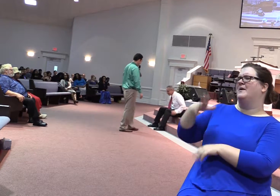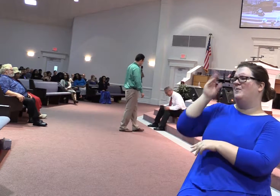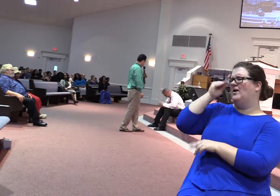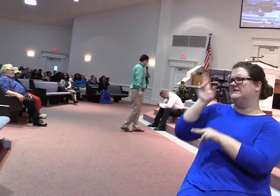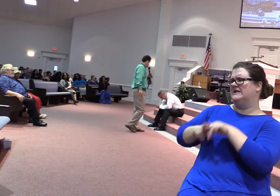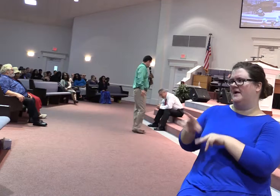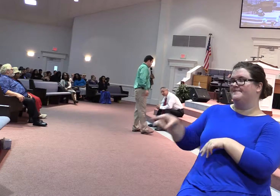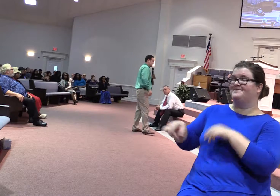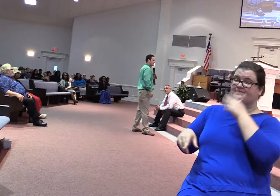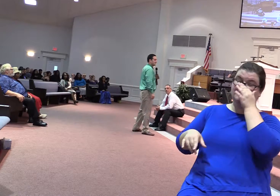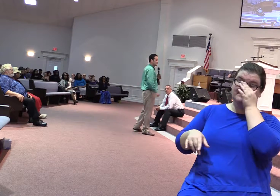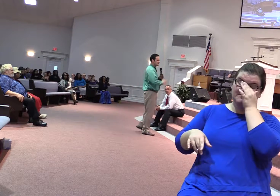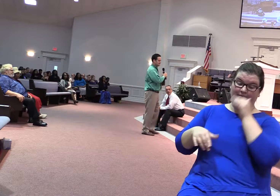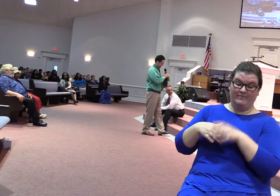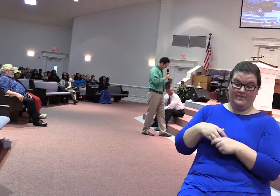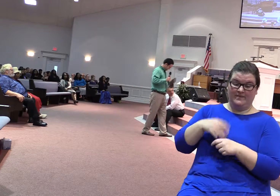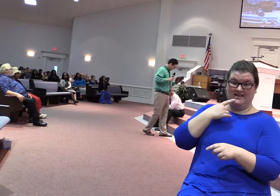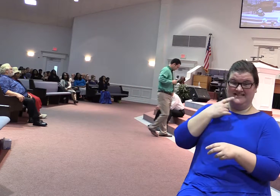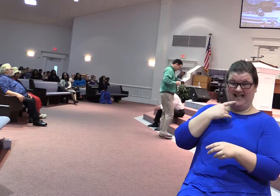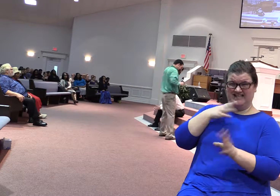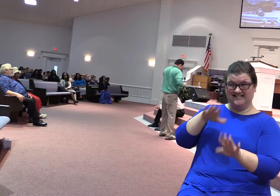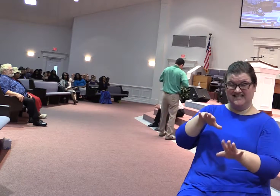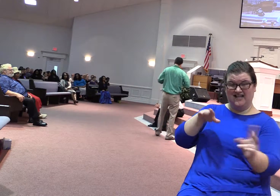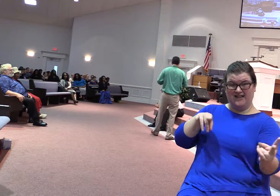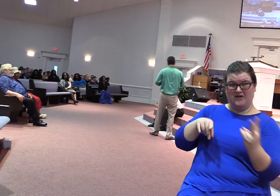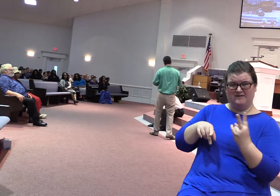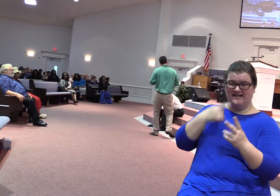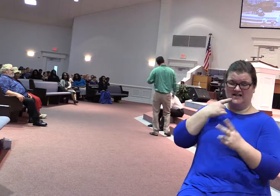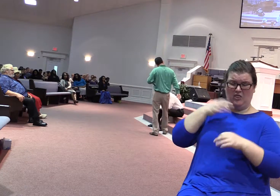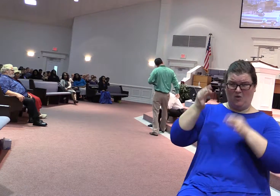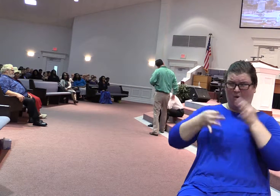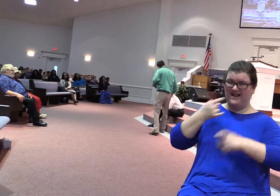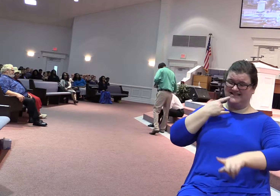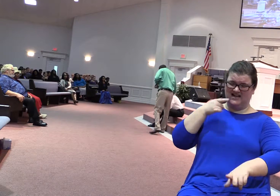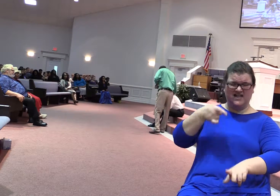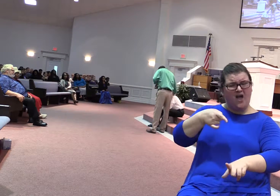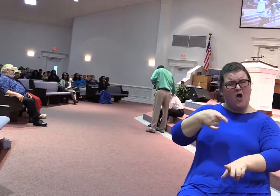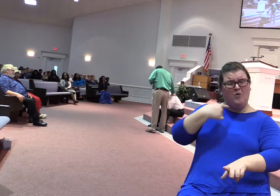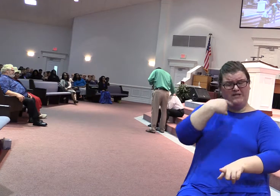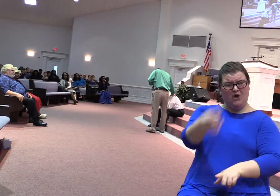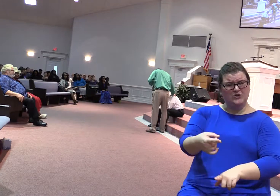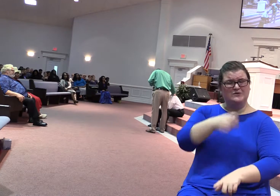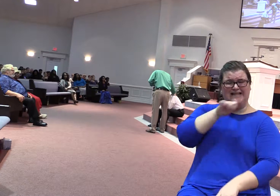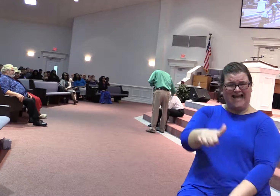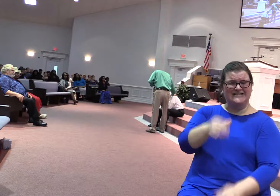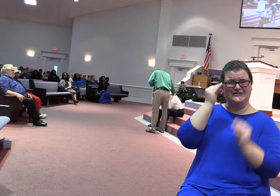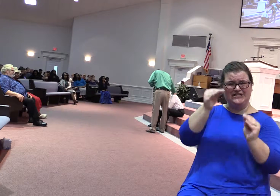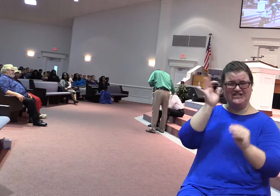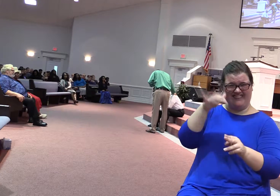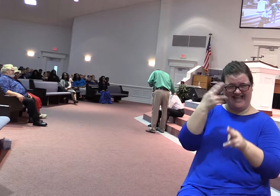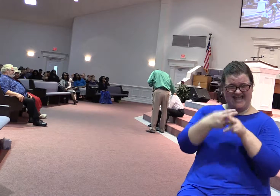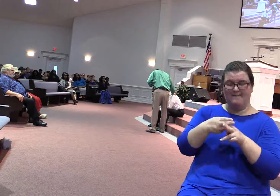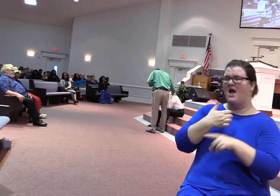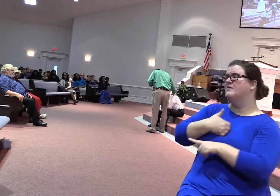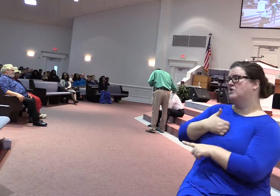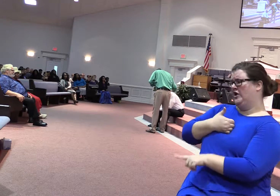Huh? Saying, did we not straightly command you that you should not teach in this name?